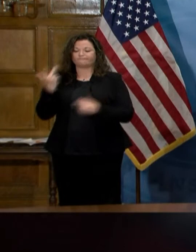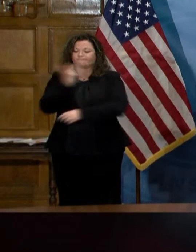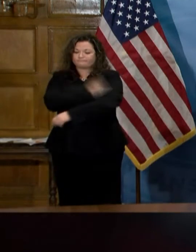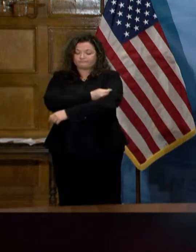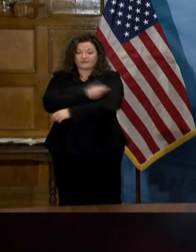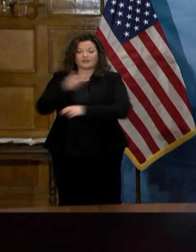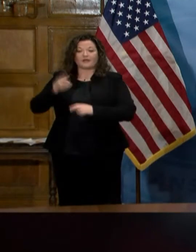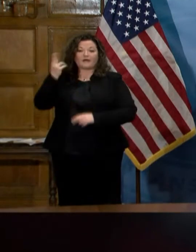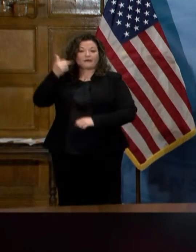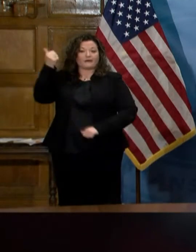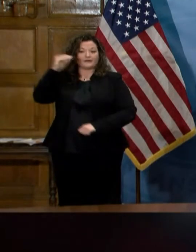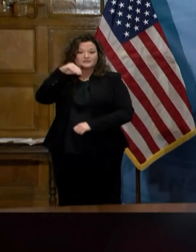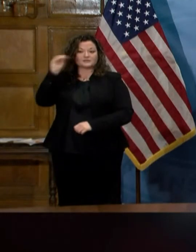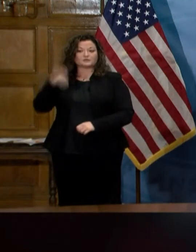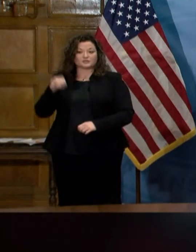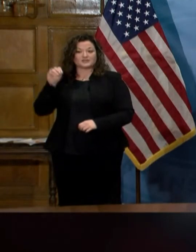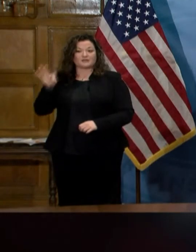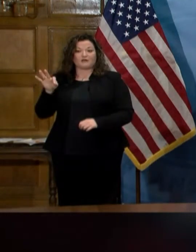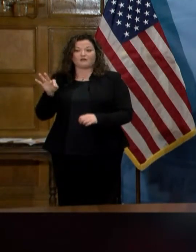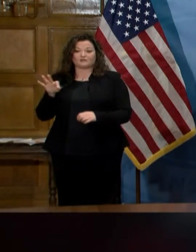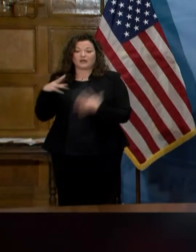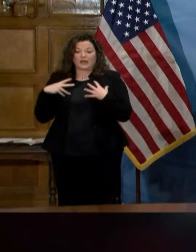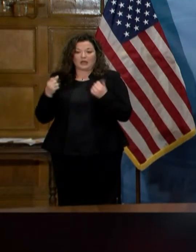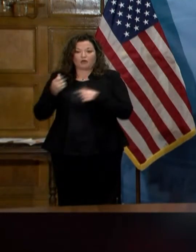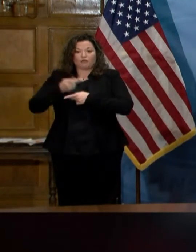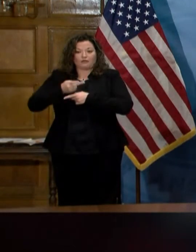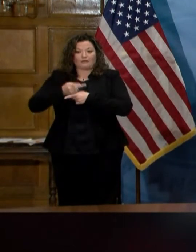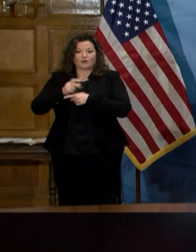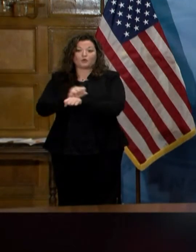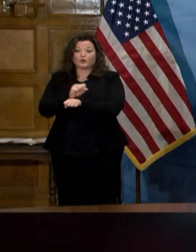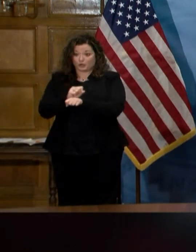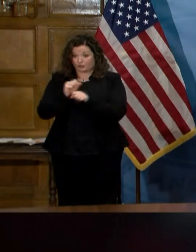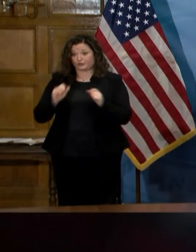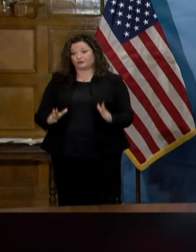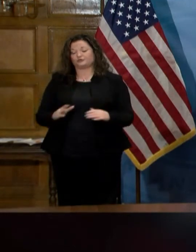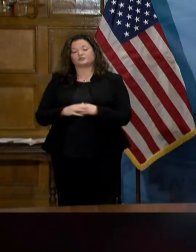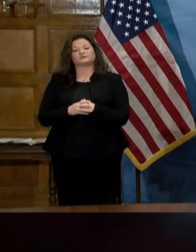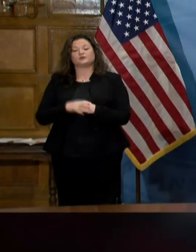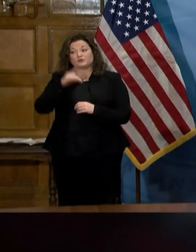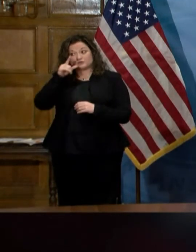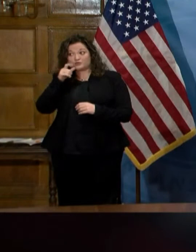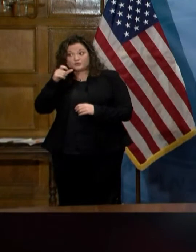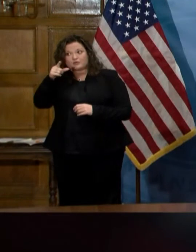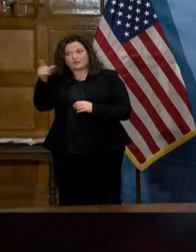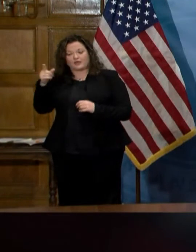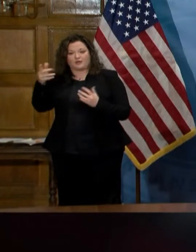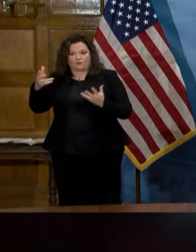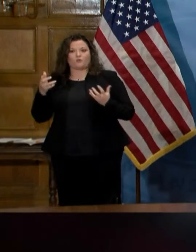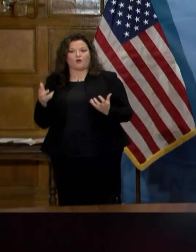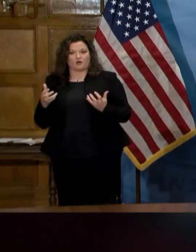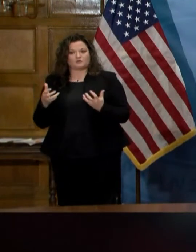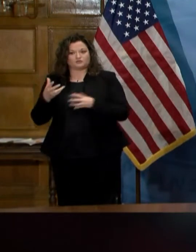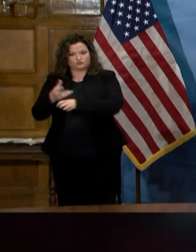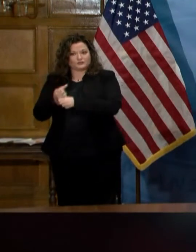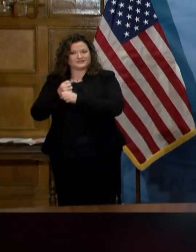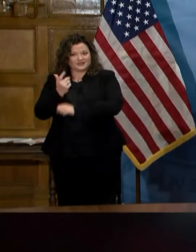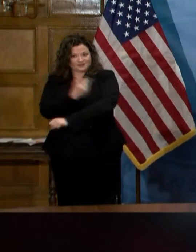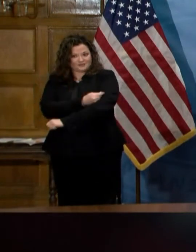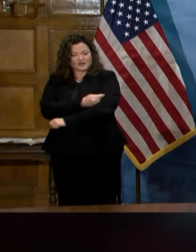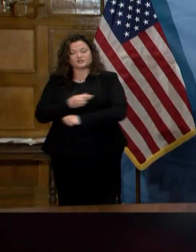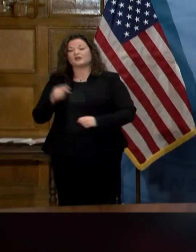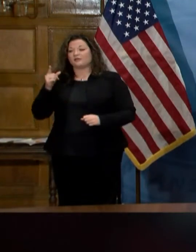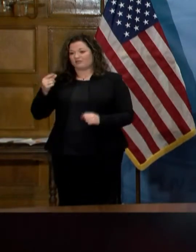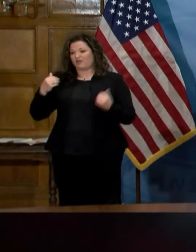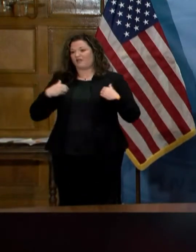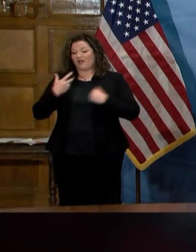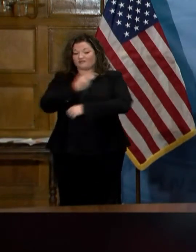largest percent of those healthcare workers that wanted to be vaccinated, and they have doses